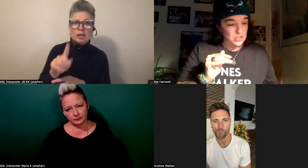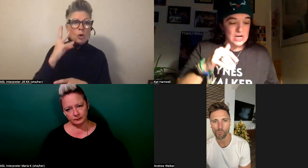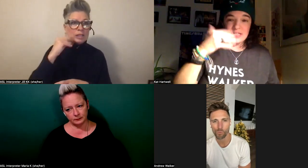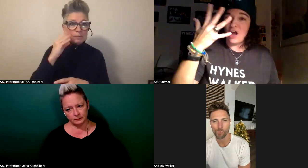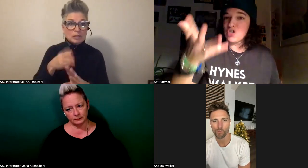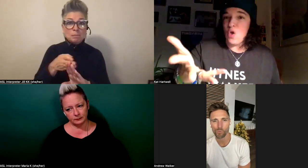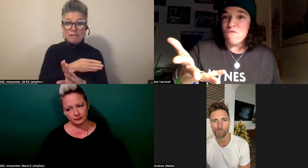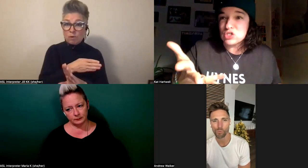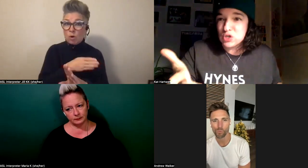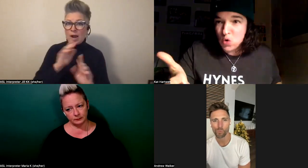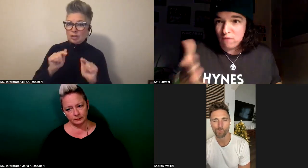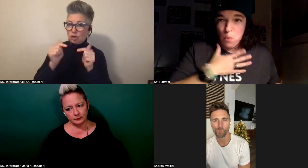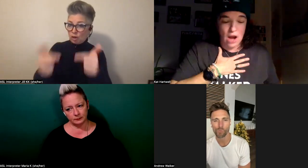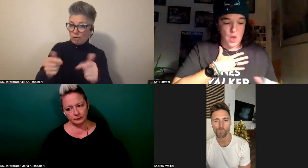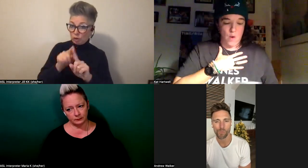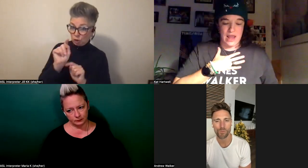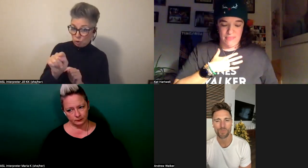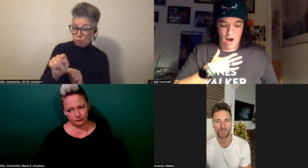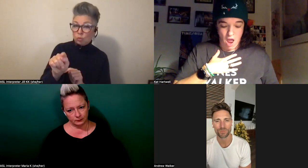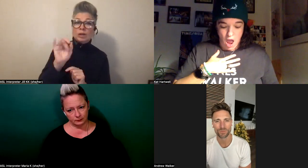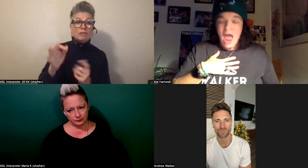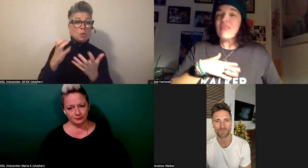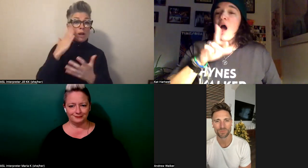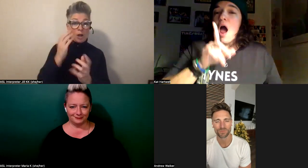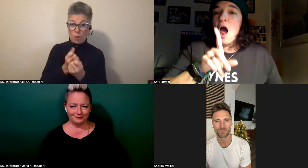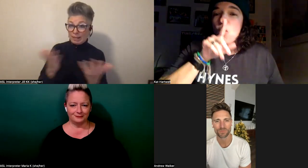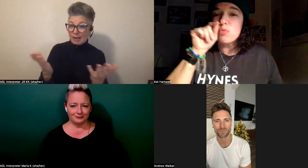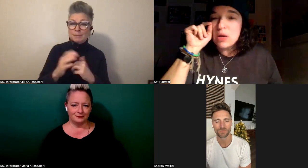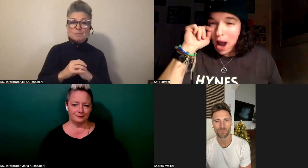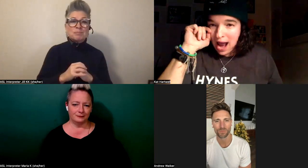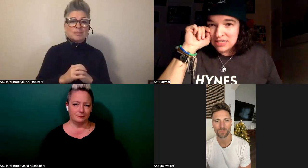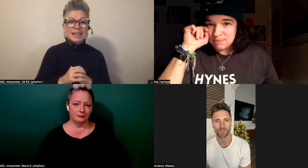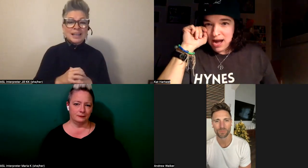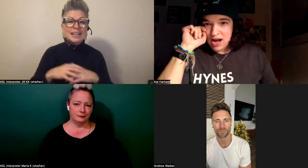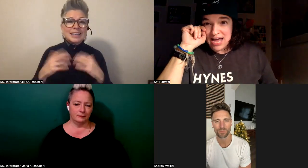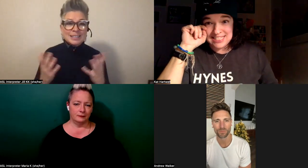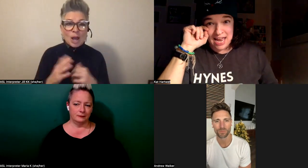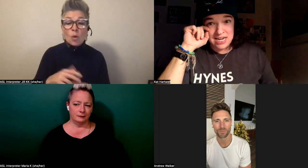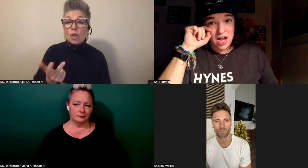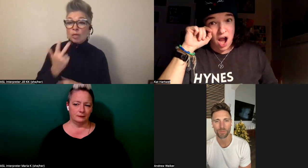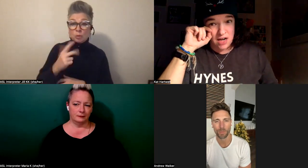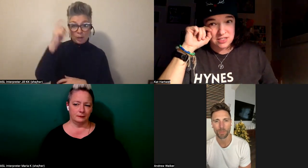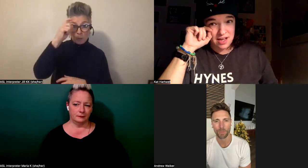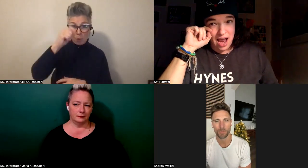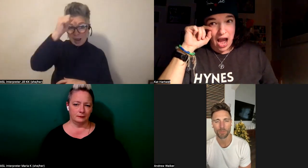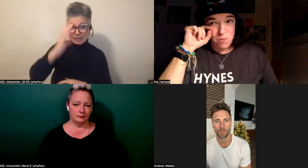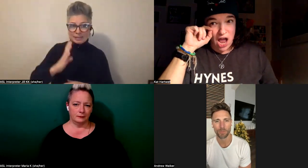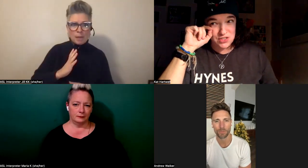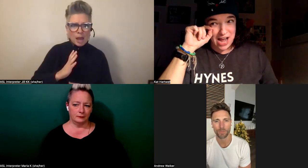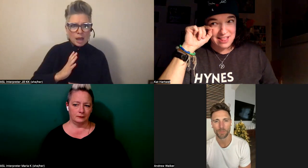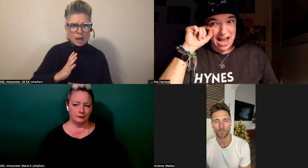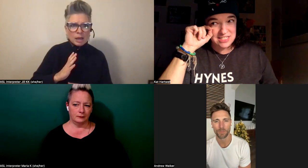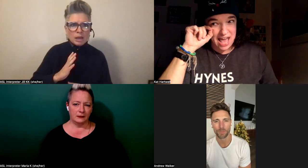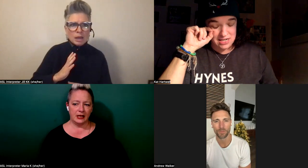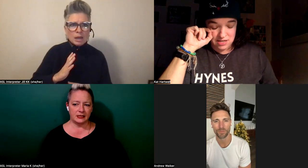to question and turn over to do if you want to know anything. The three white men attending cut. I